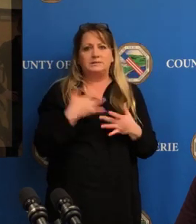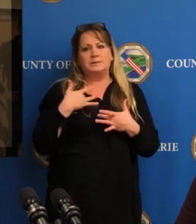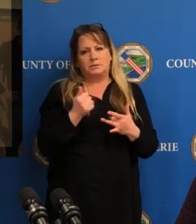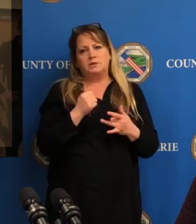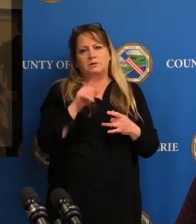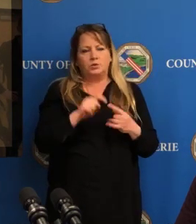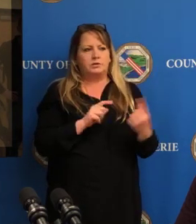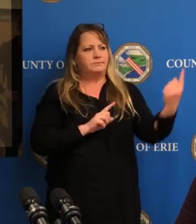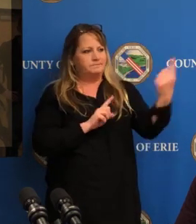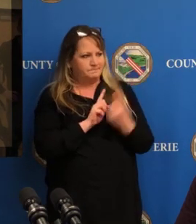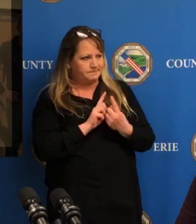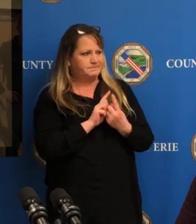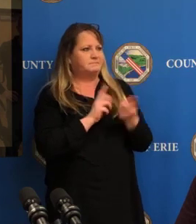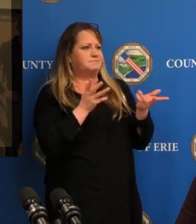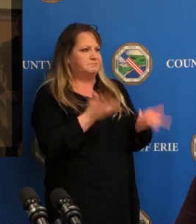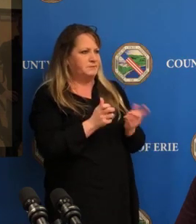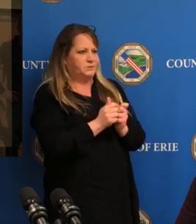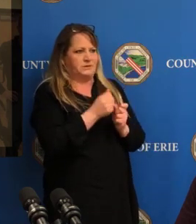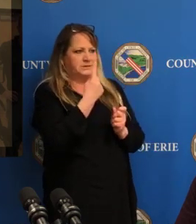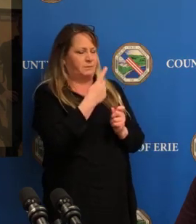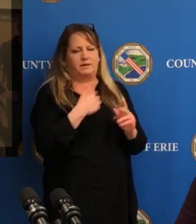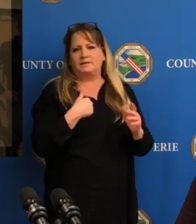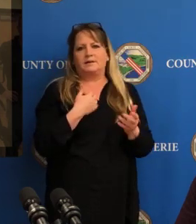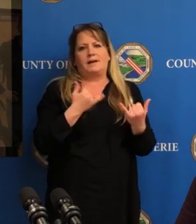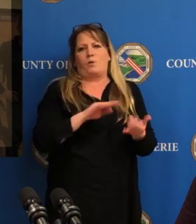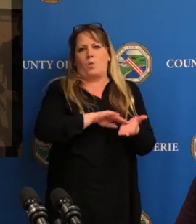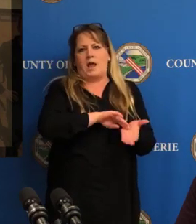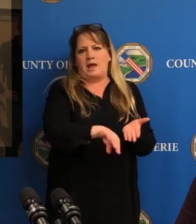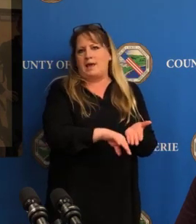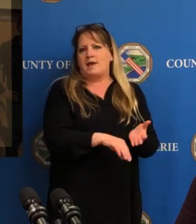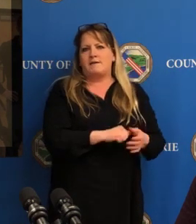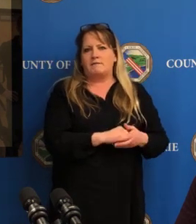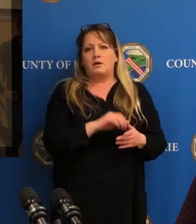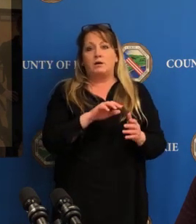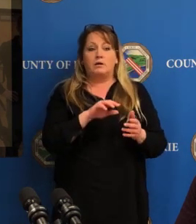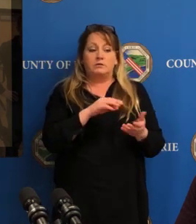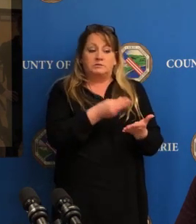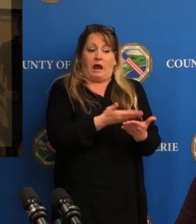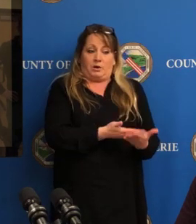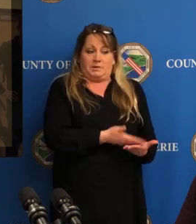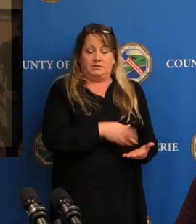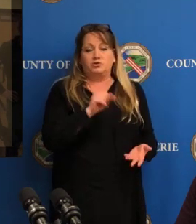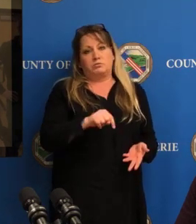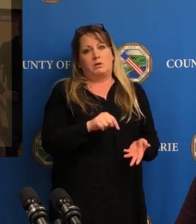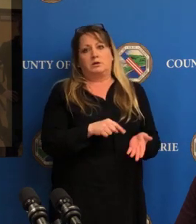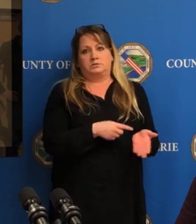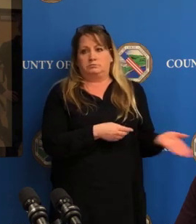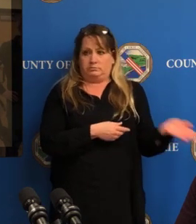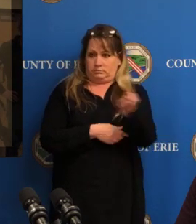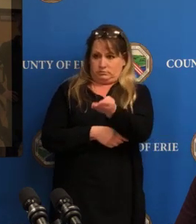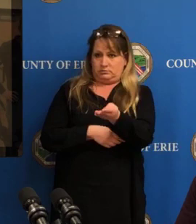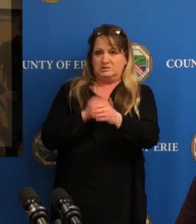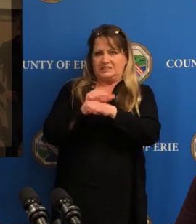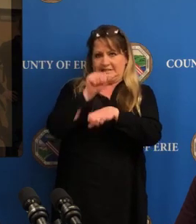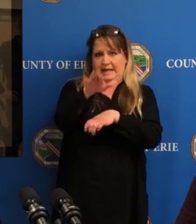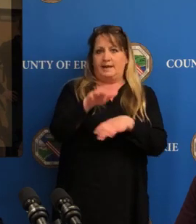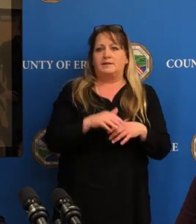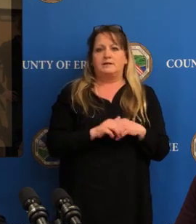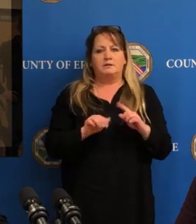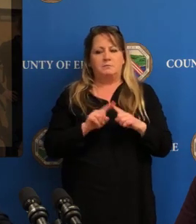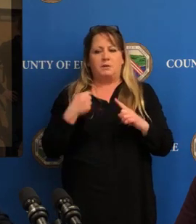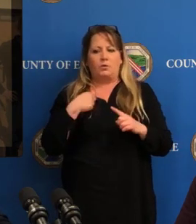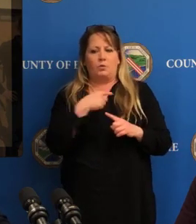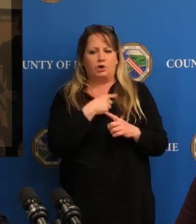so forth. That is being waived at this point. You do have to provide documentation to our Department of Social Services, but we are doing